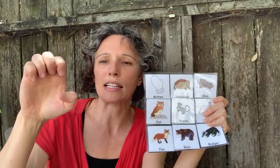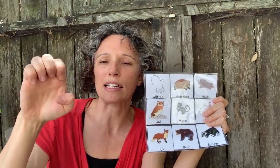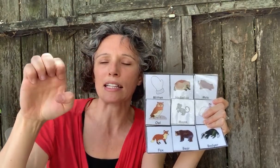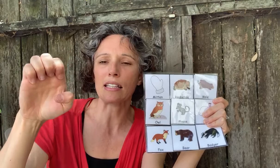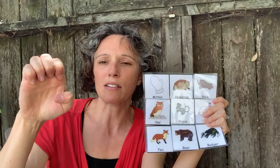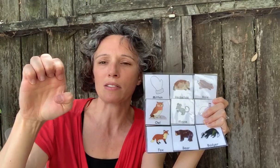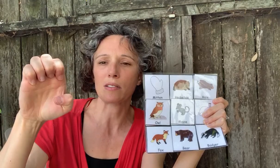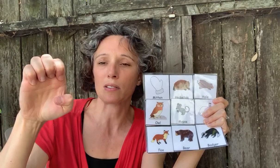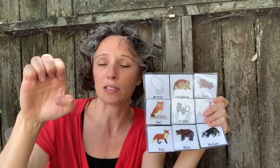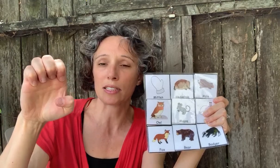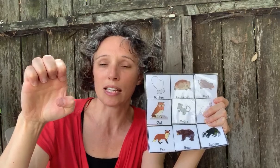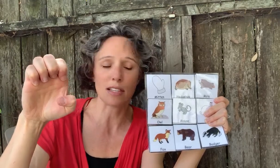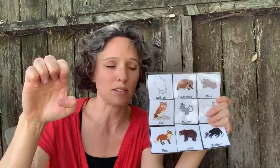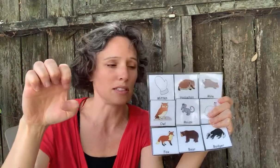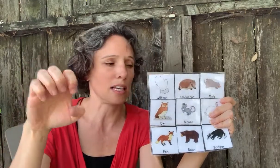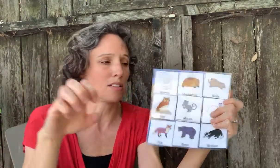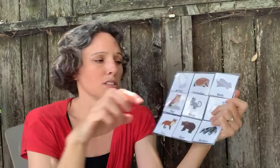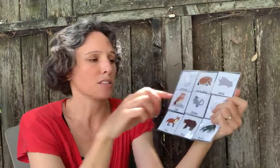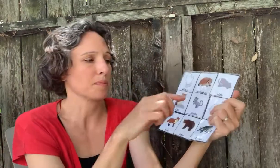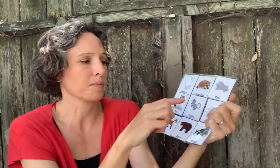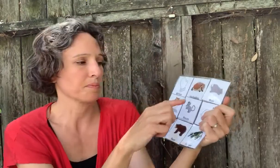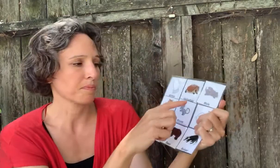M-O-L-E or say those letters?